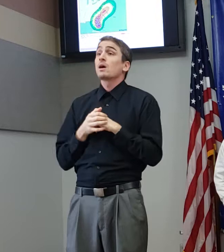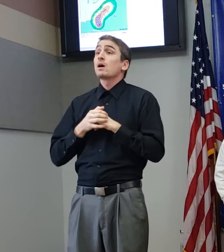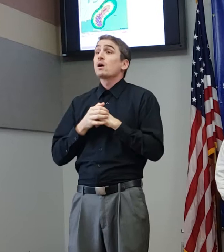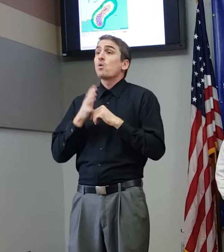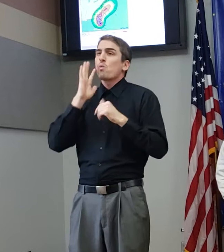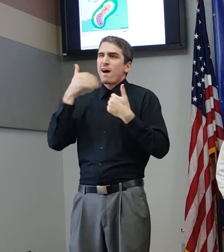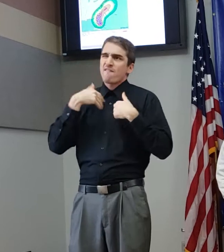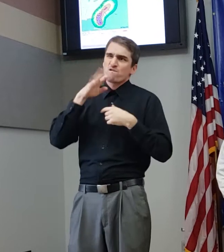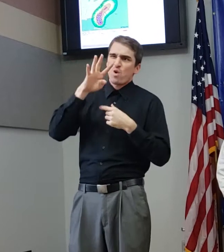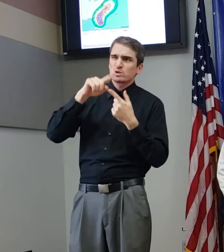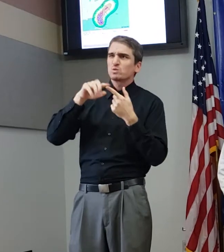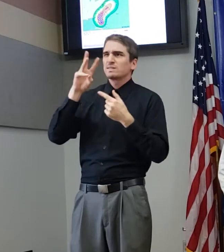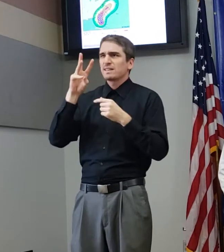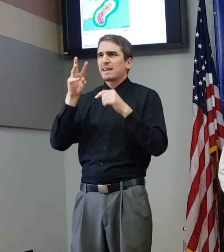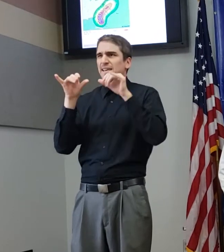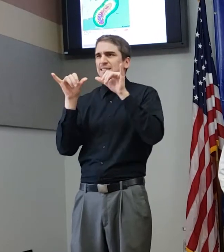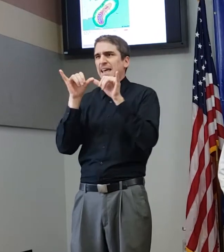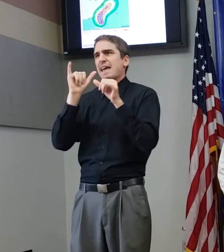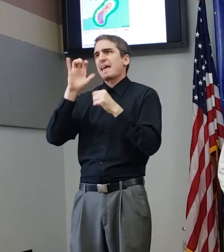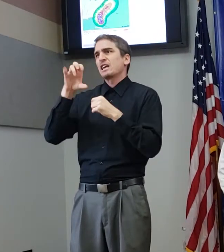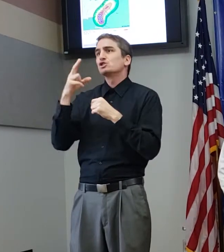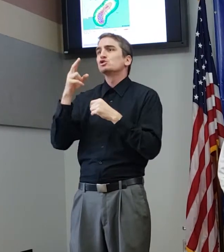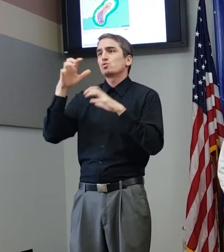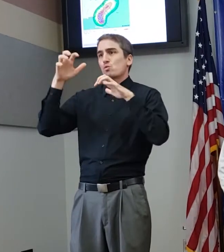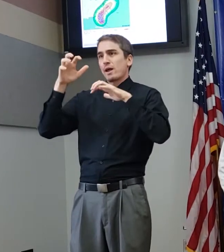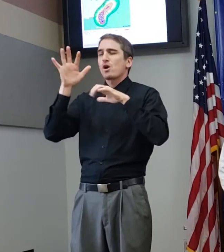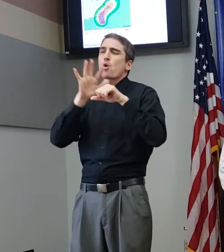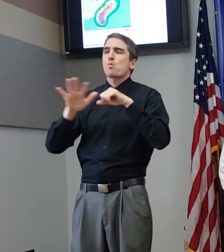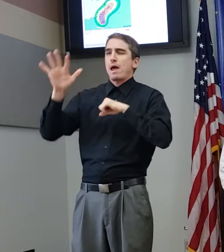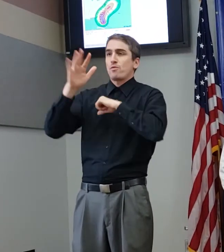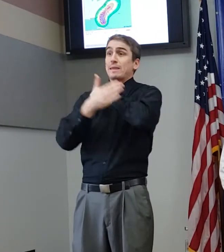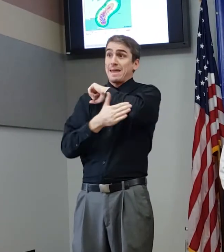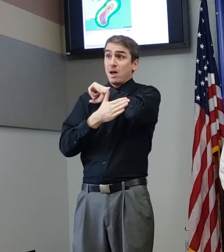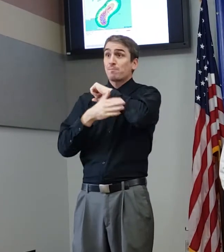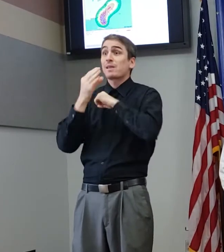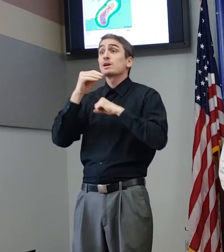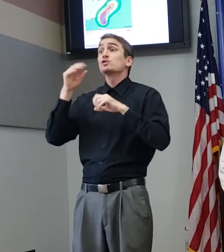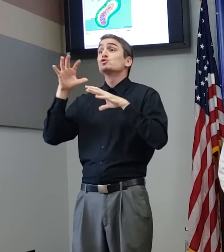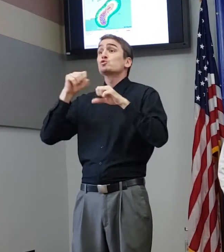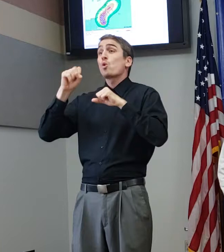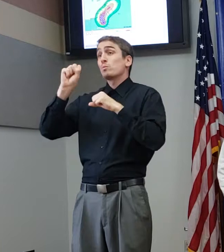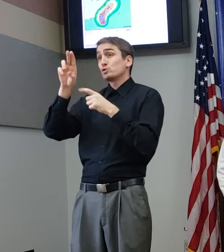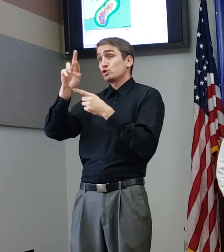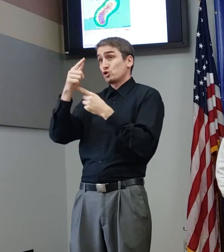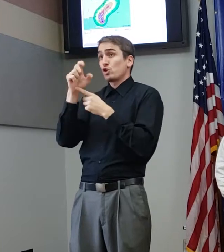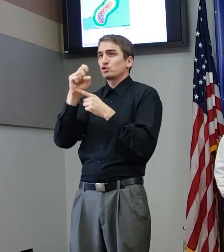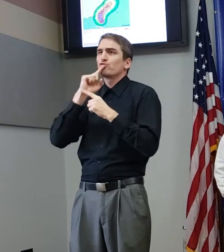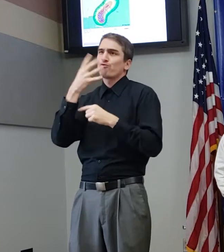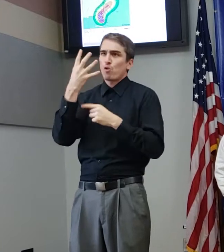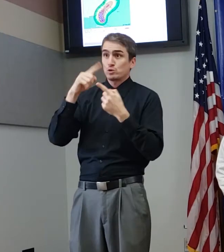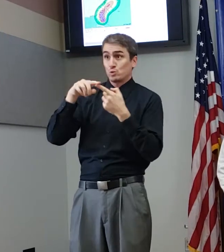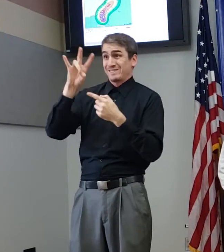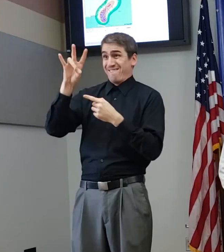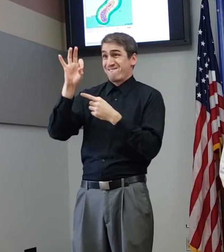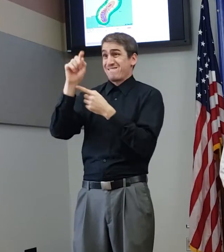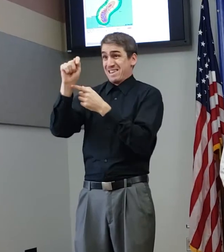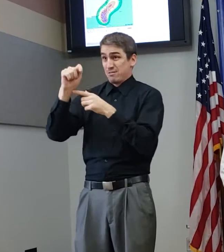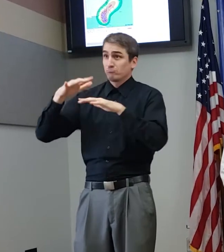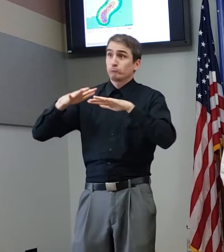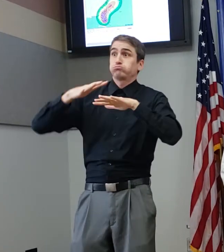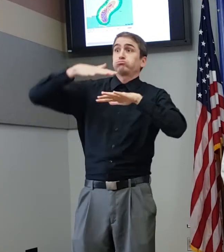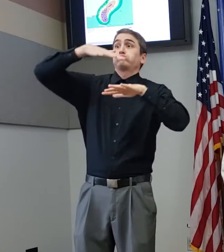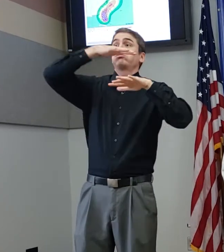inches of rain around the county, and storm surge is potentially 4 to 7 feet. Of course, we've got